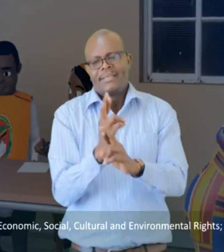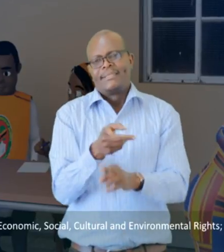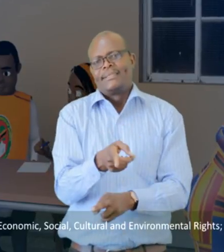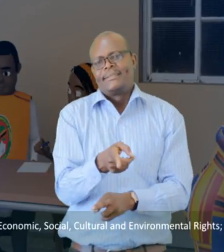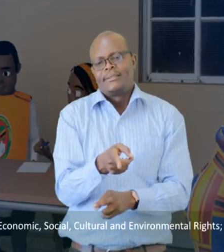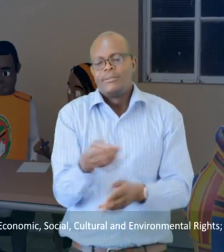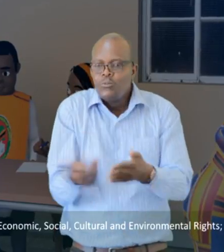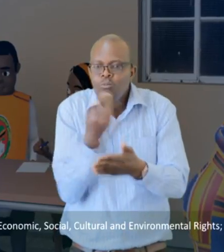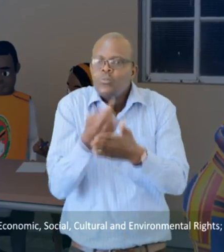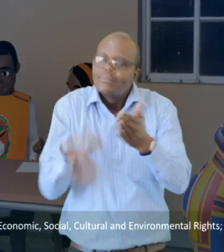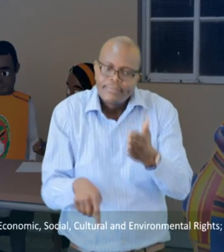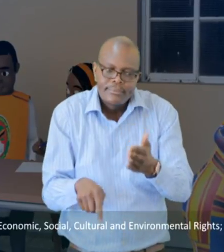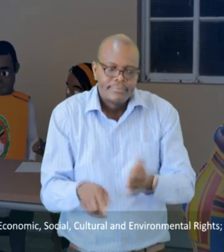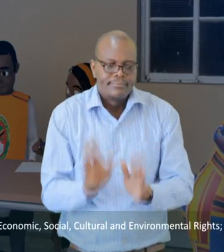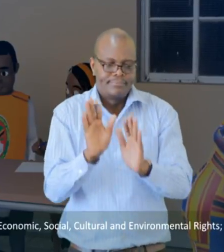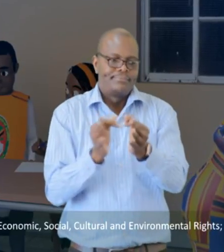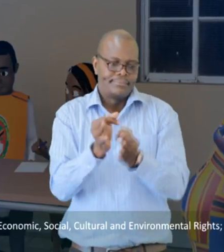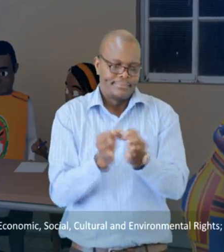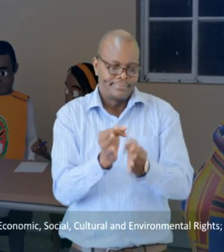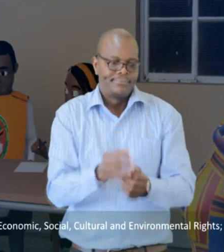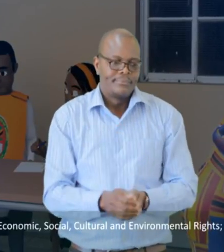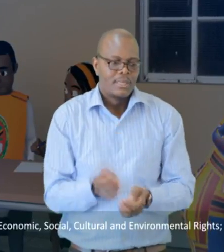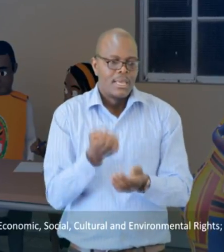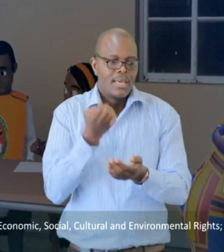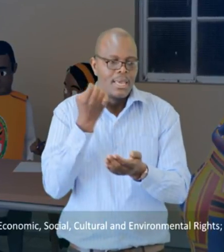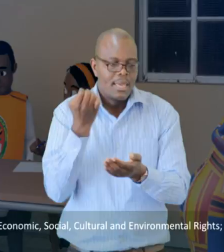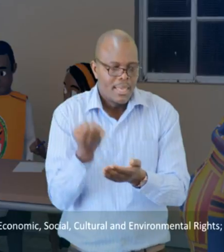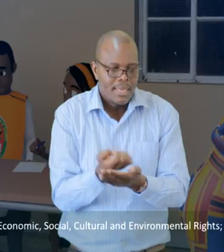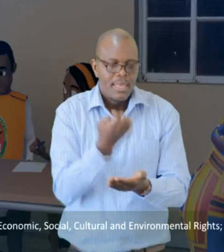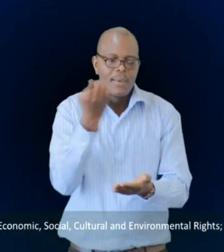social, cultural, and environmental rights.